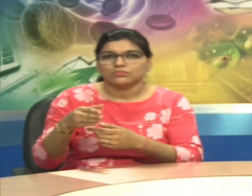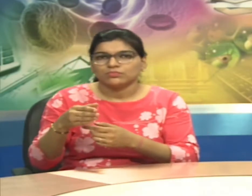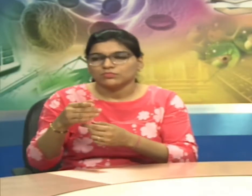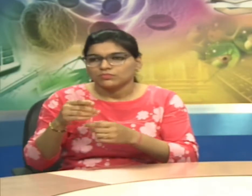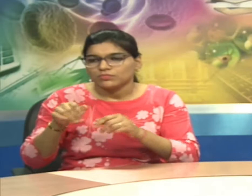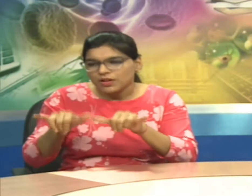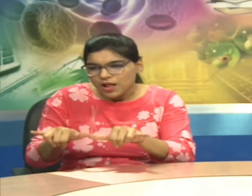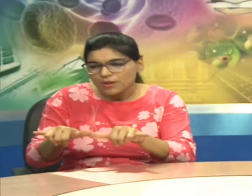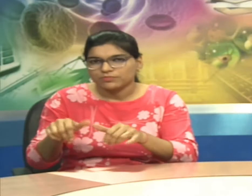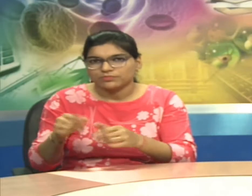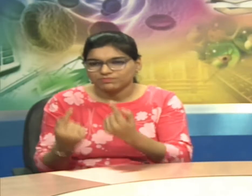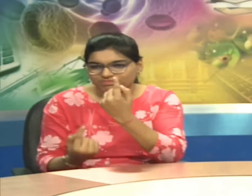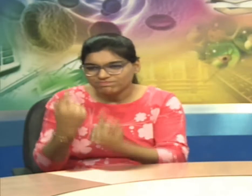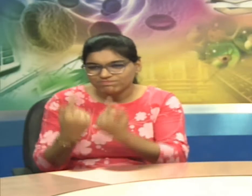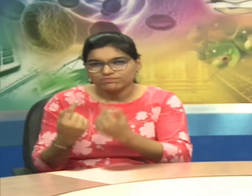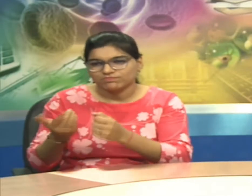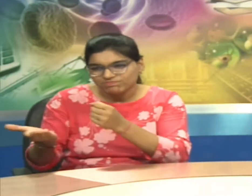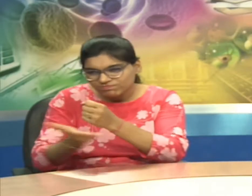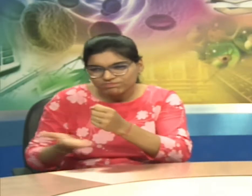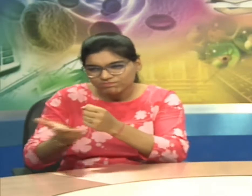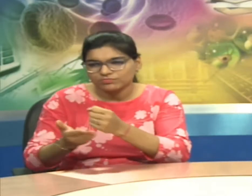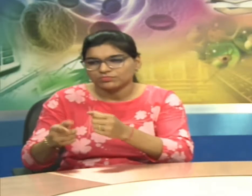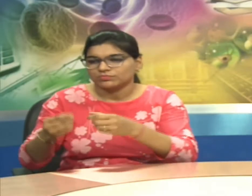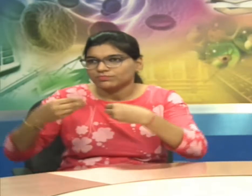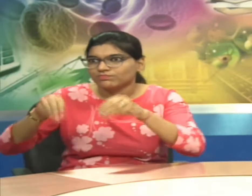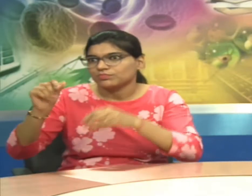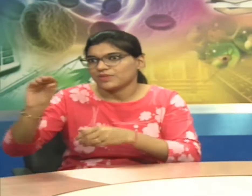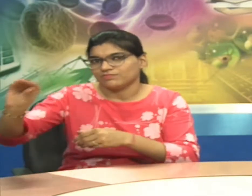example, you all know